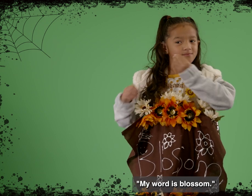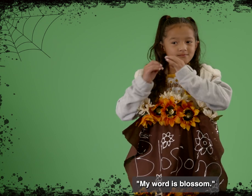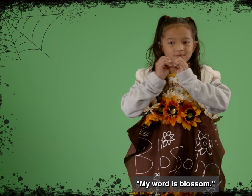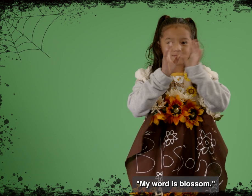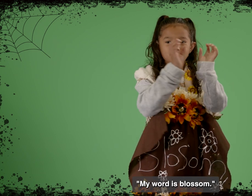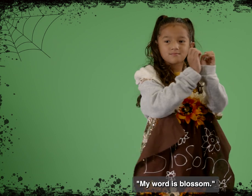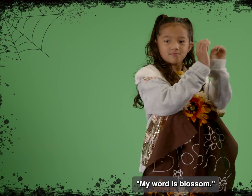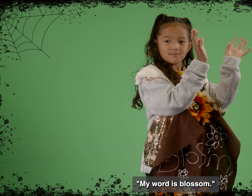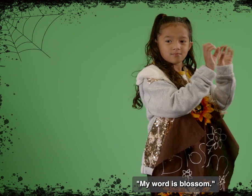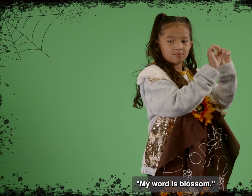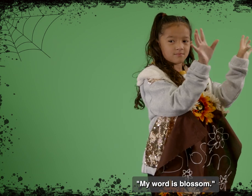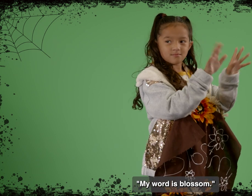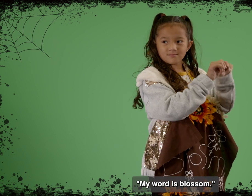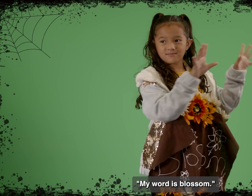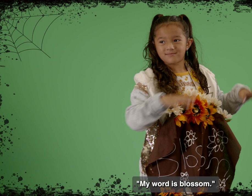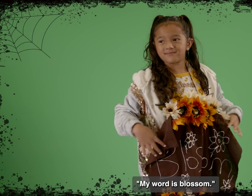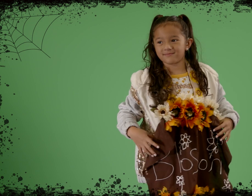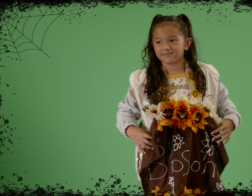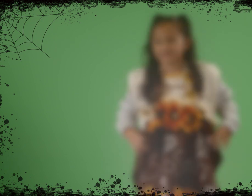My word is blossom.